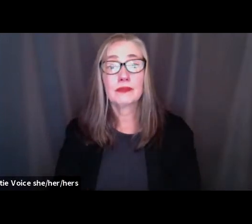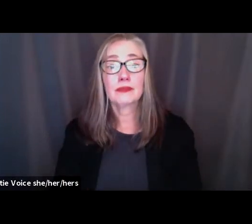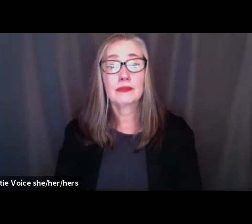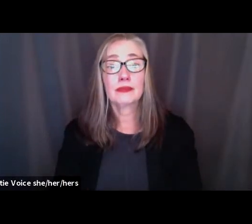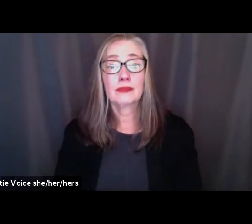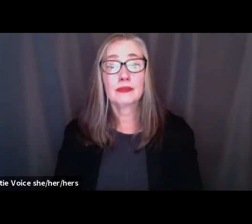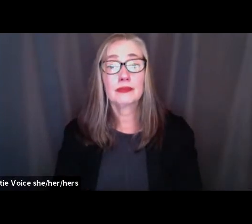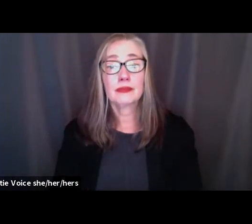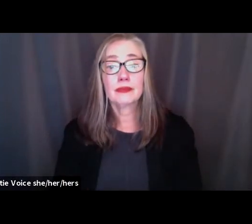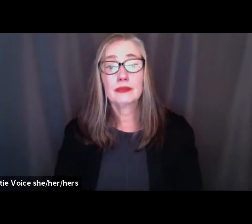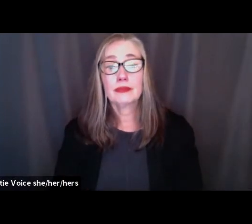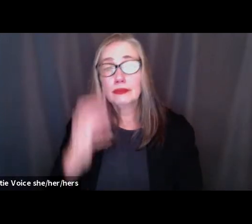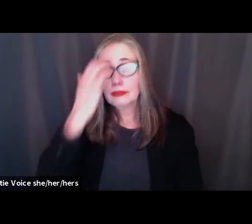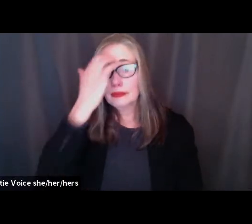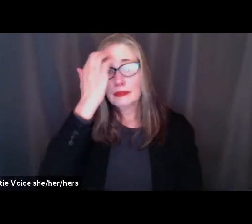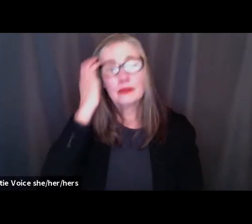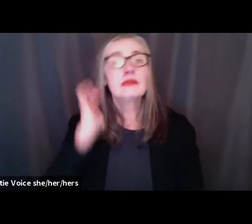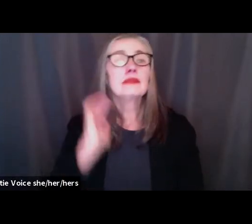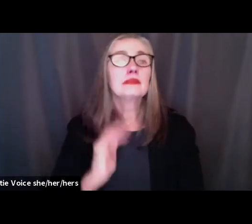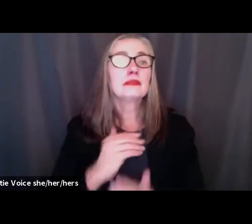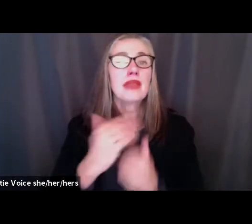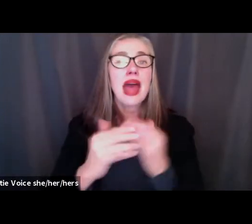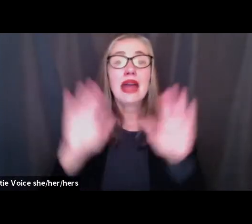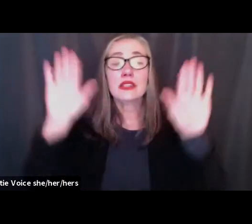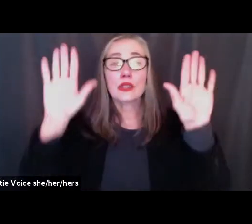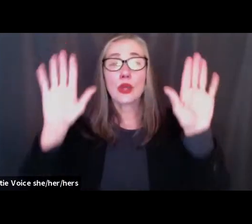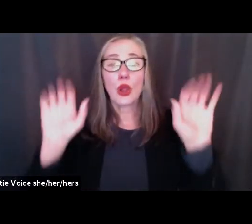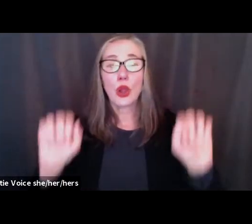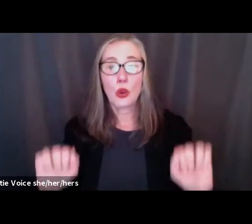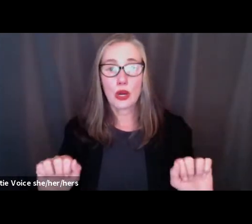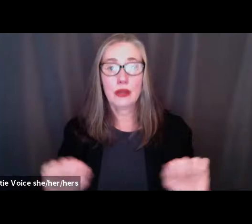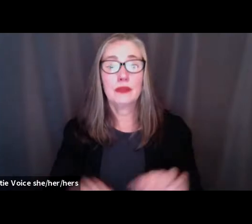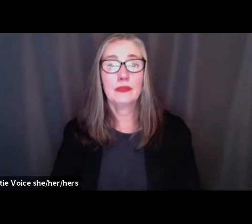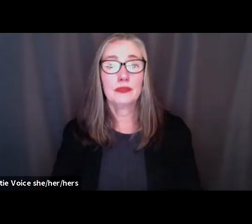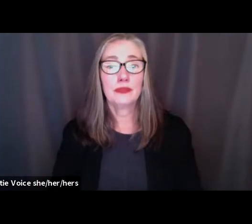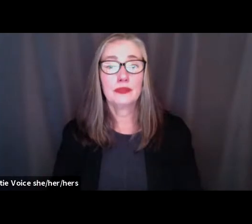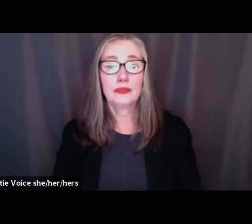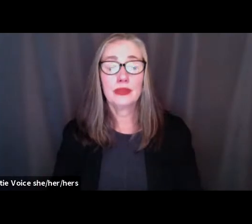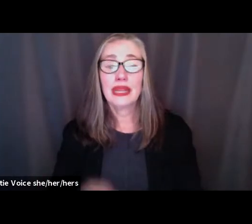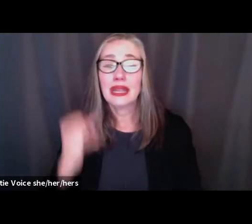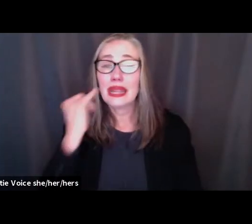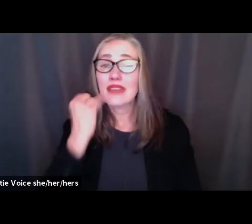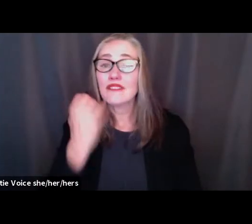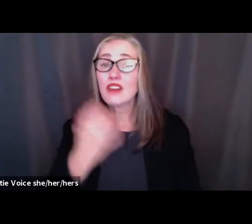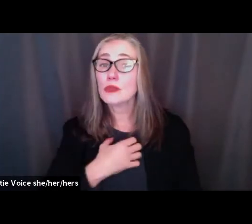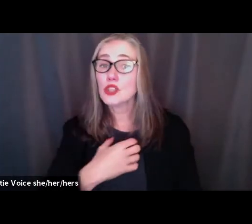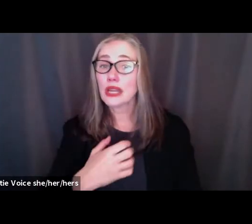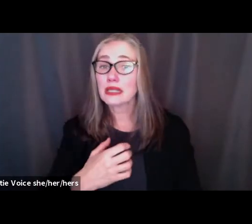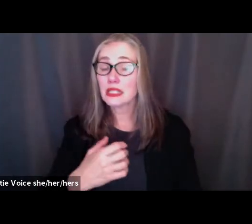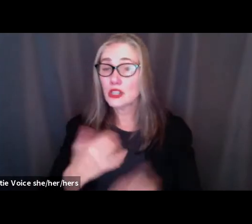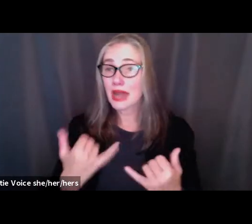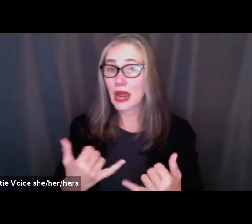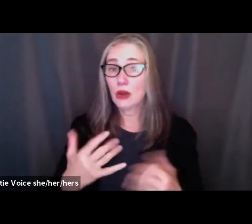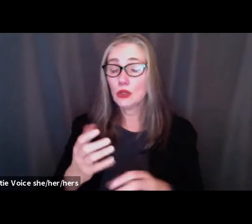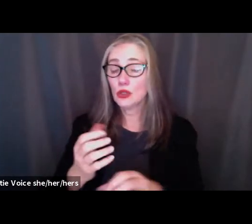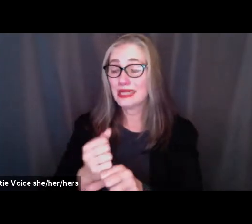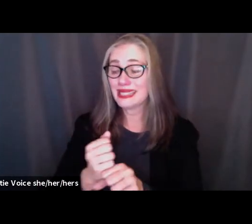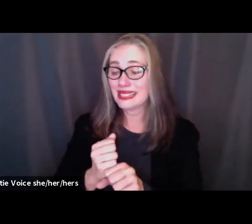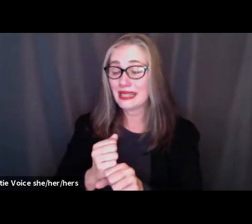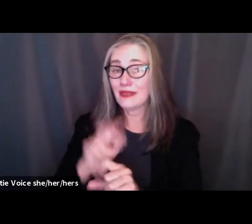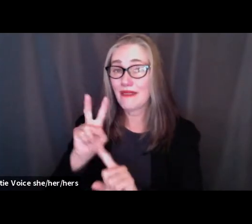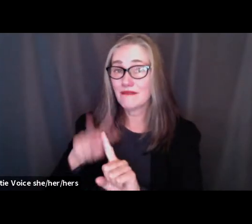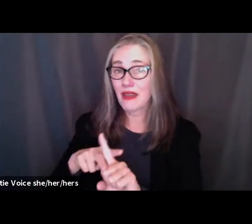Can we lower the hands? And then if anyone has an objection to receiving and filing the report?